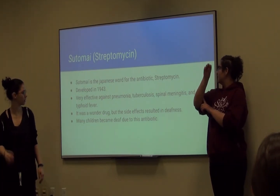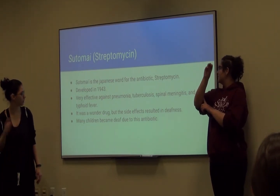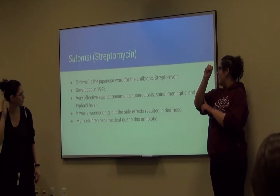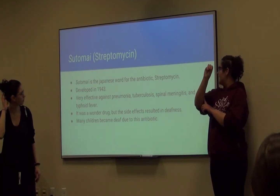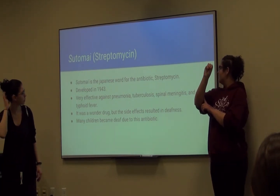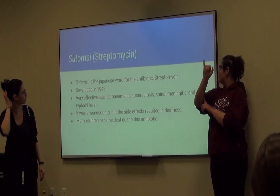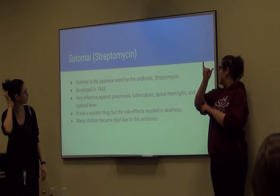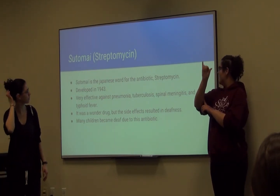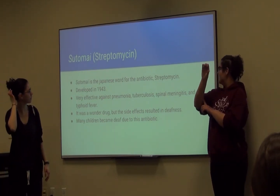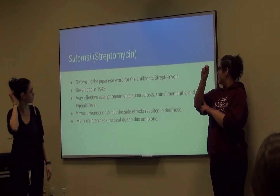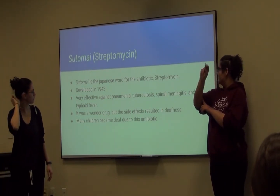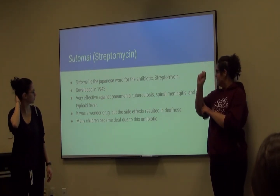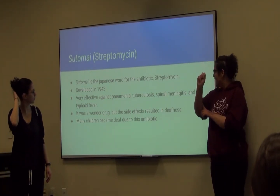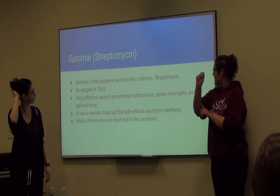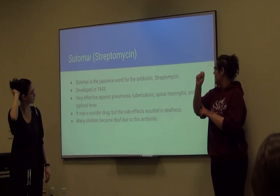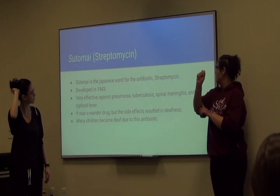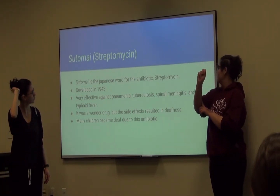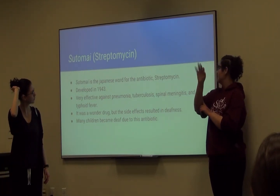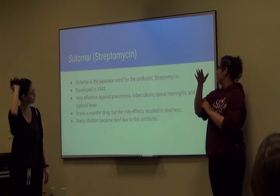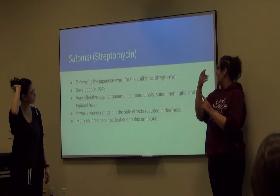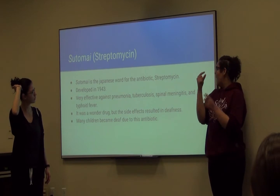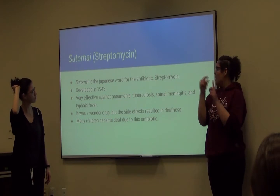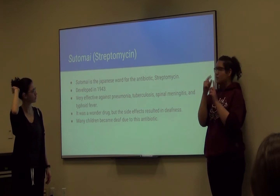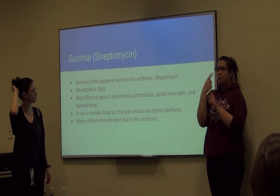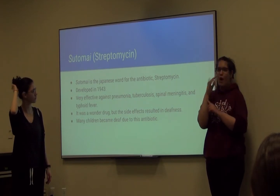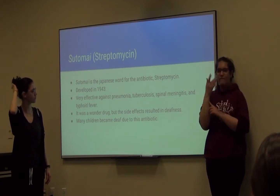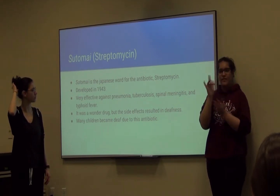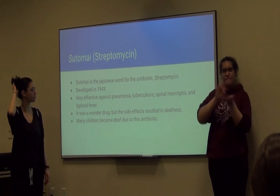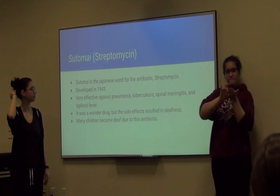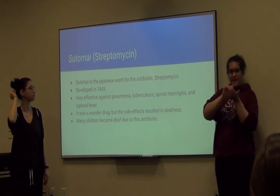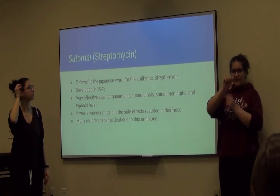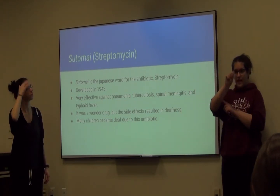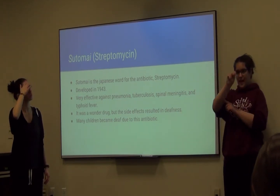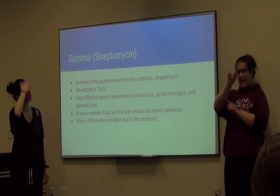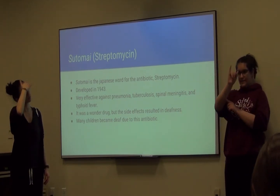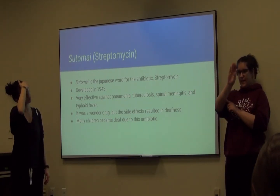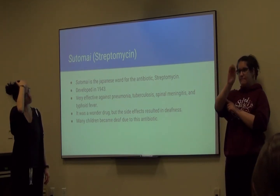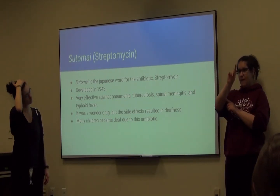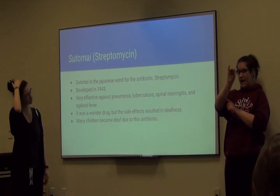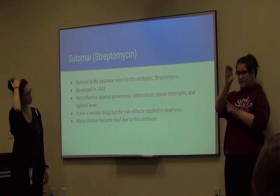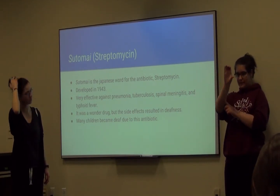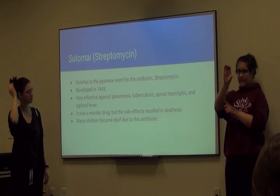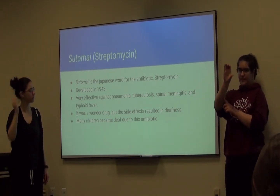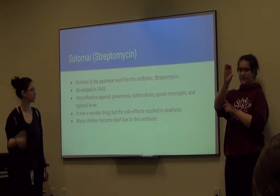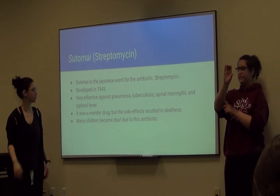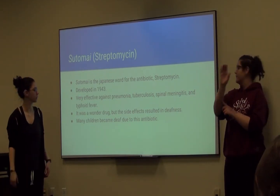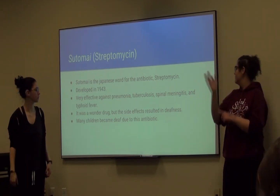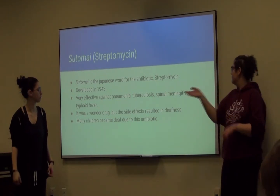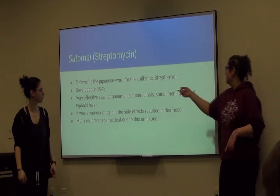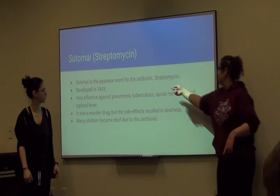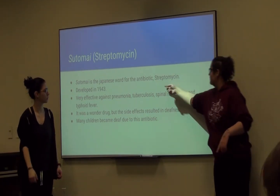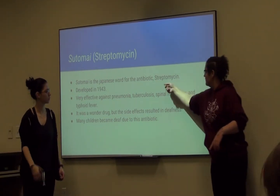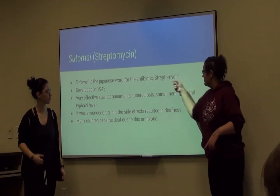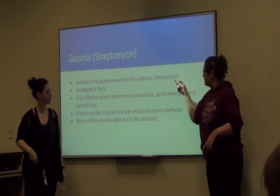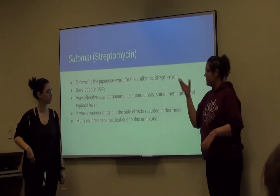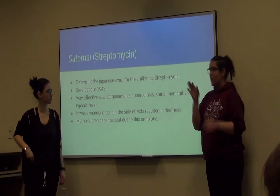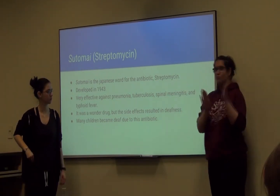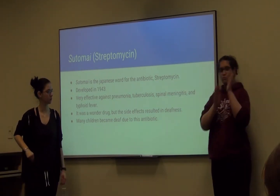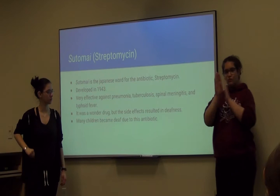So sutomai is also streptomycin. That's a word for the medication. It's an antibiotic.